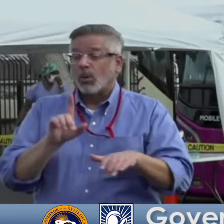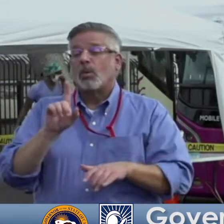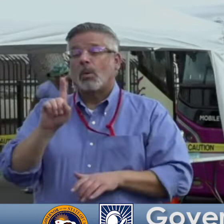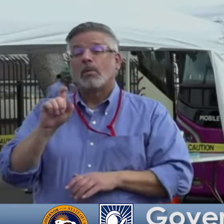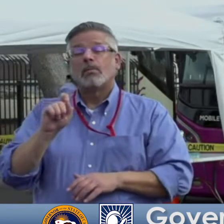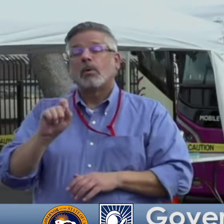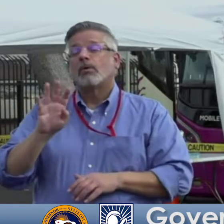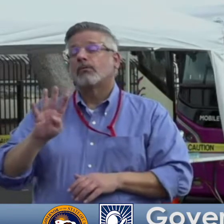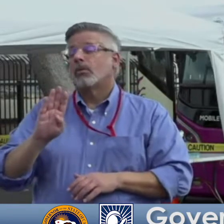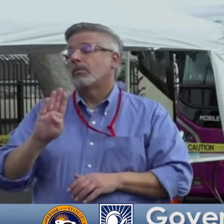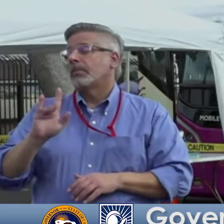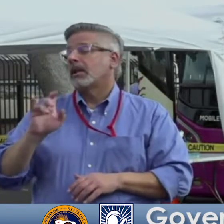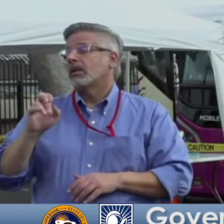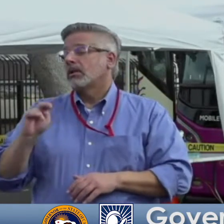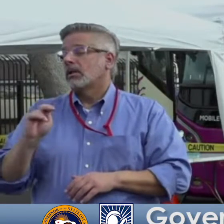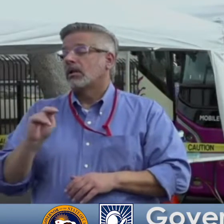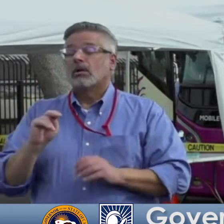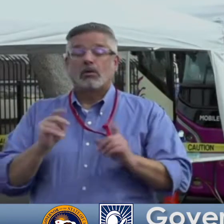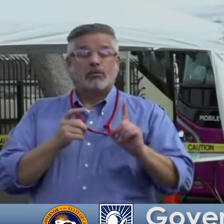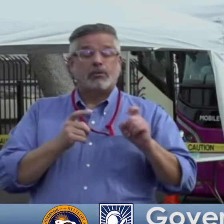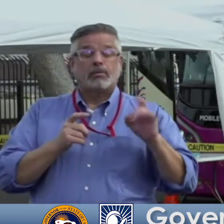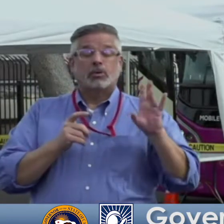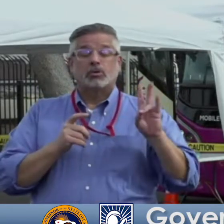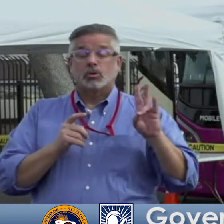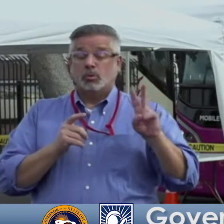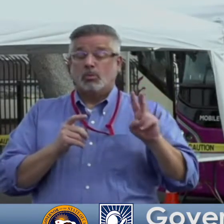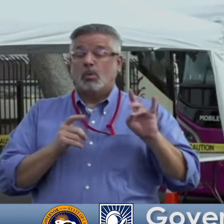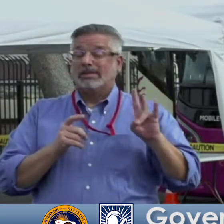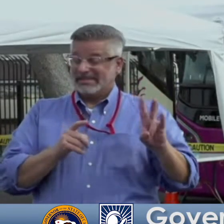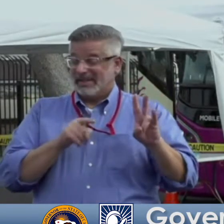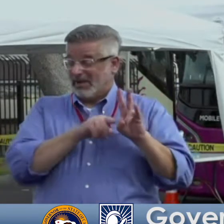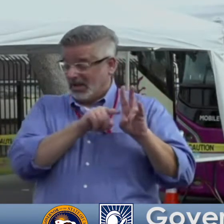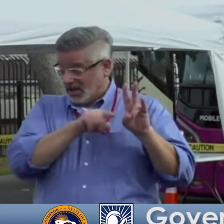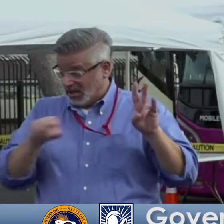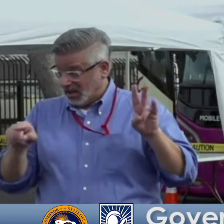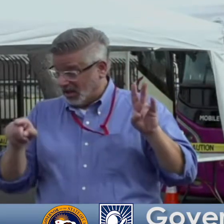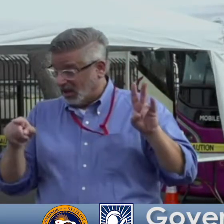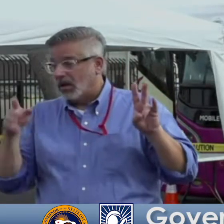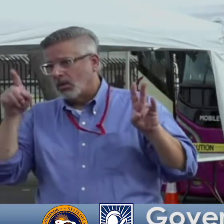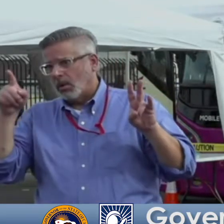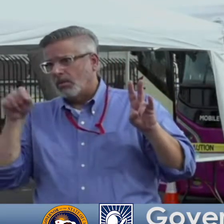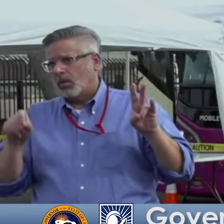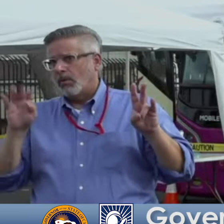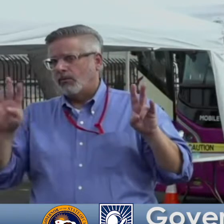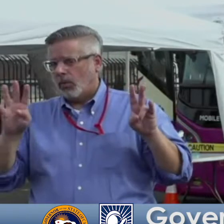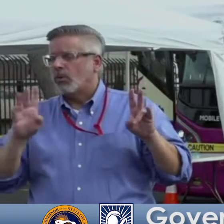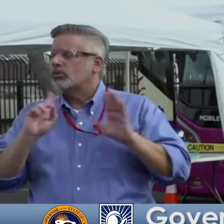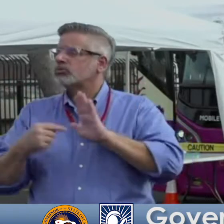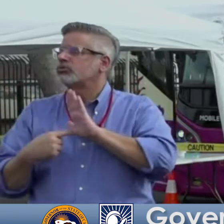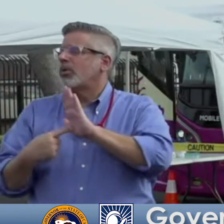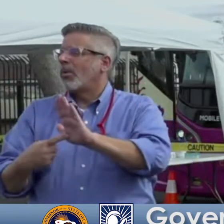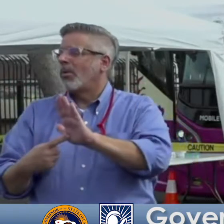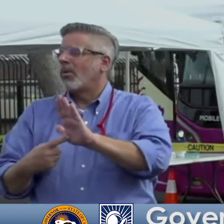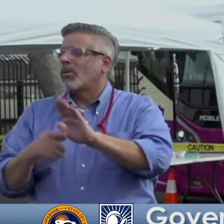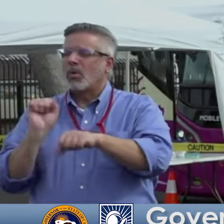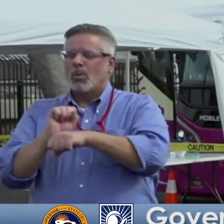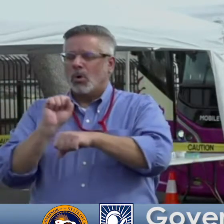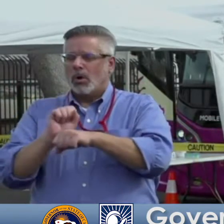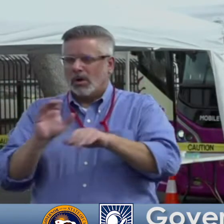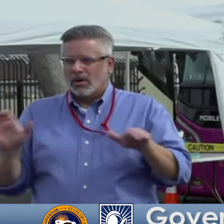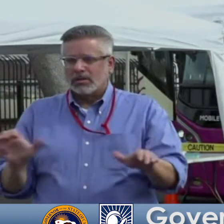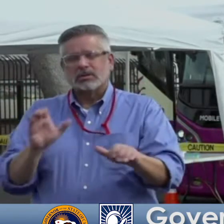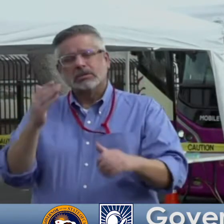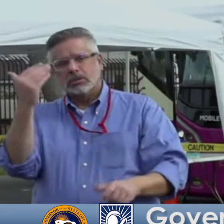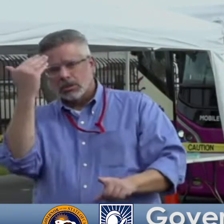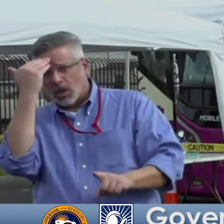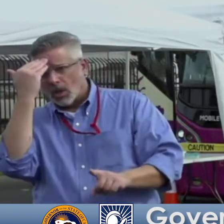billion of a $2.7 billion budgetary request, highlight the work that is being done,